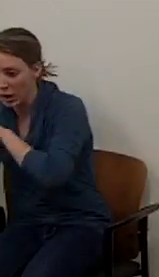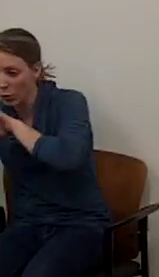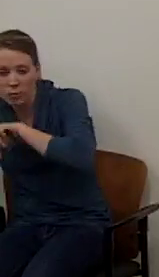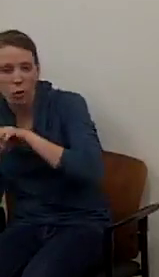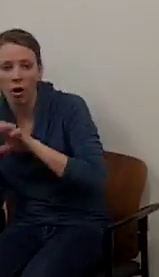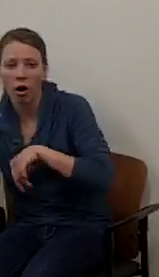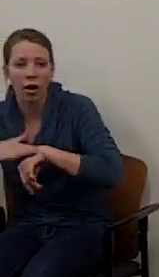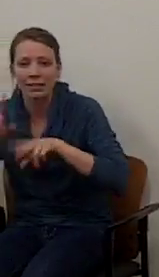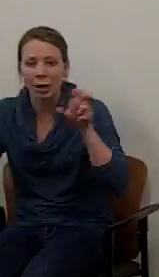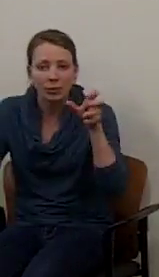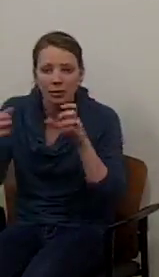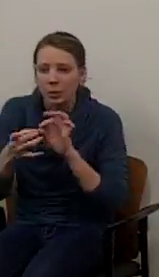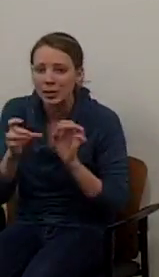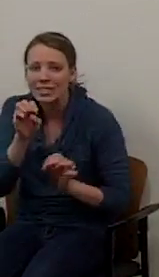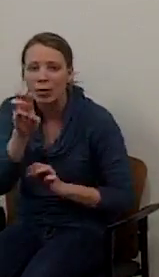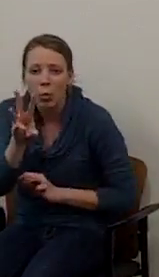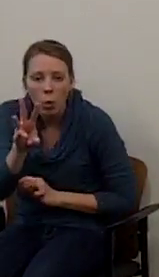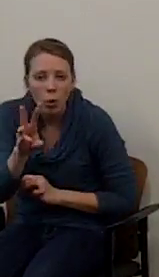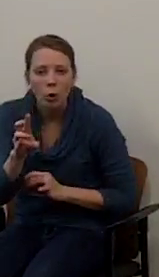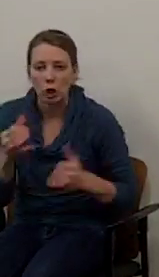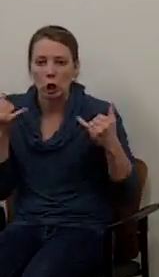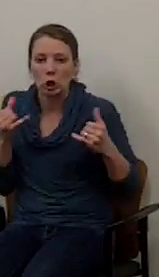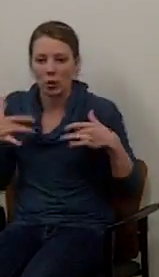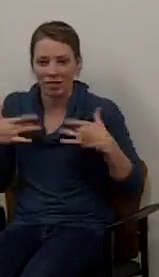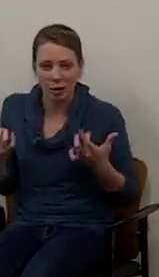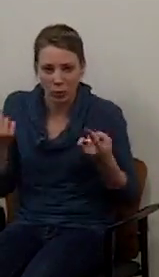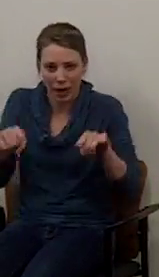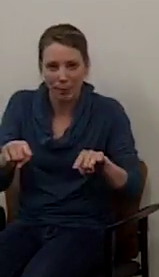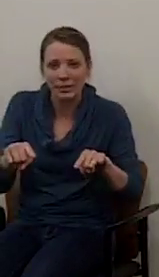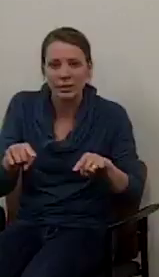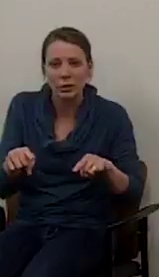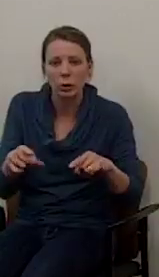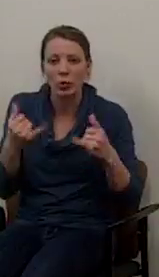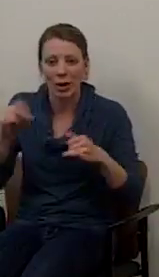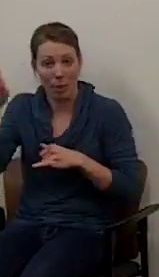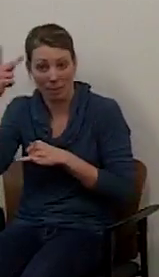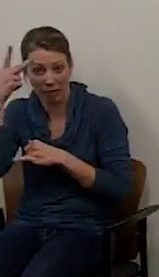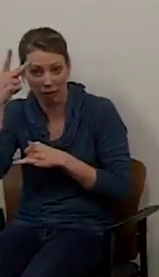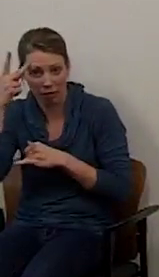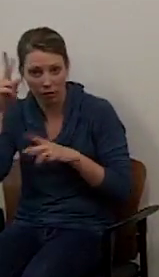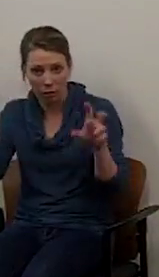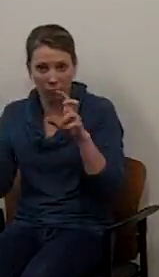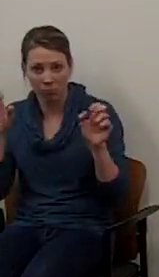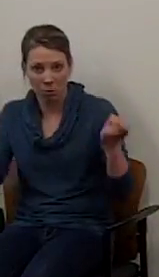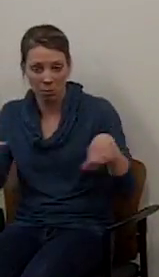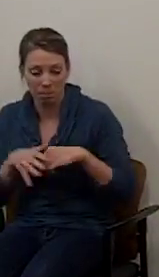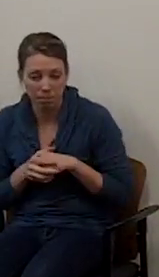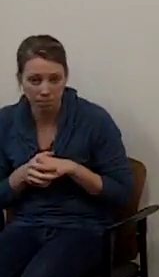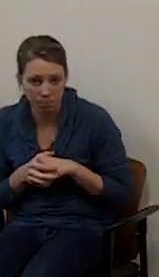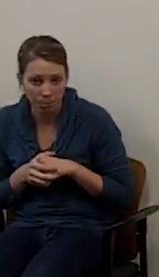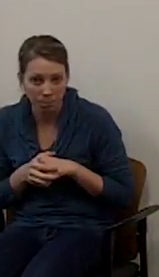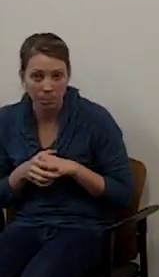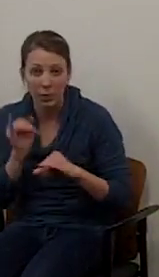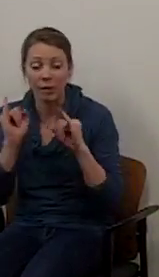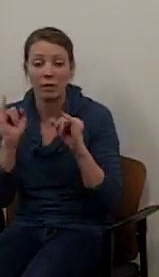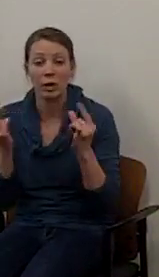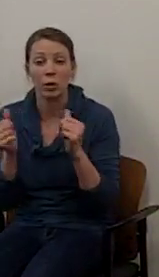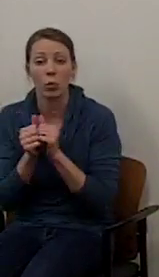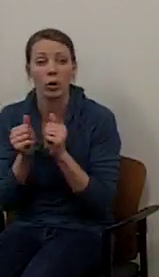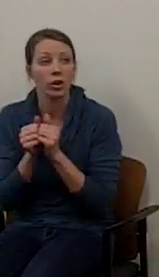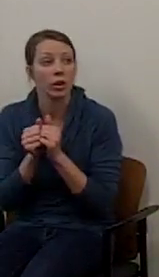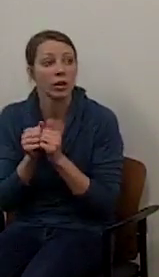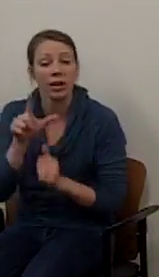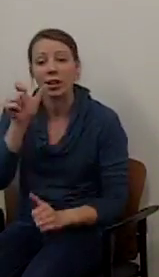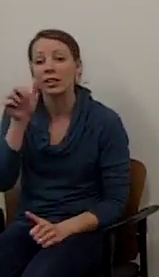from civil wars to current events to what's happening in the political scheme. And an interview I did with Mr.